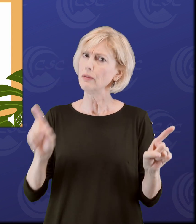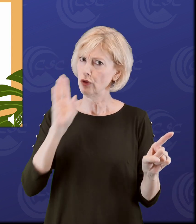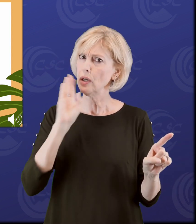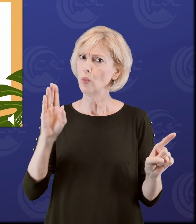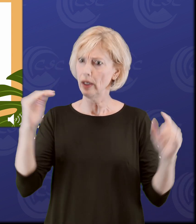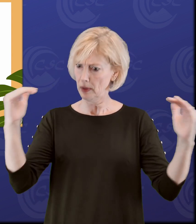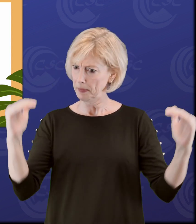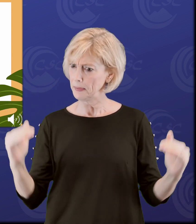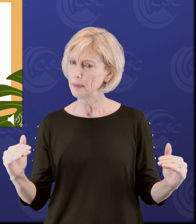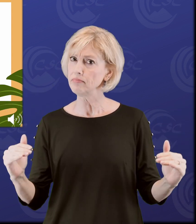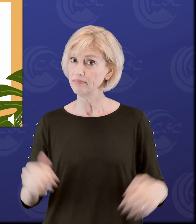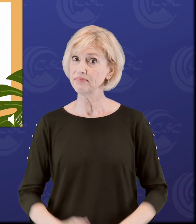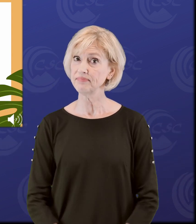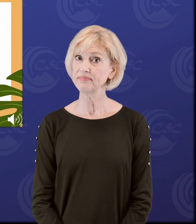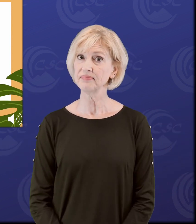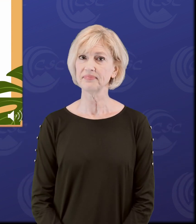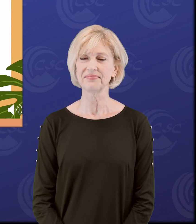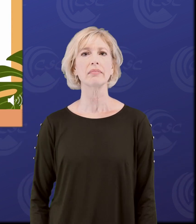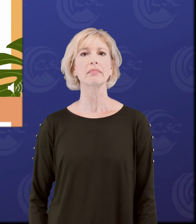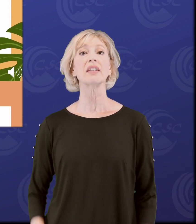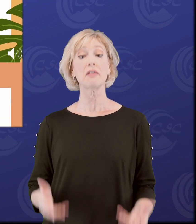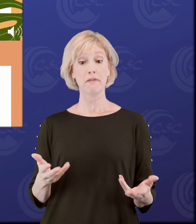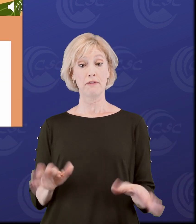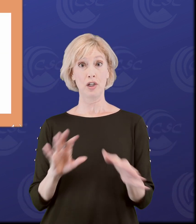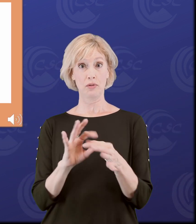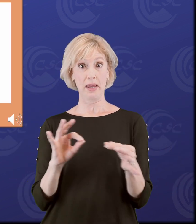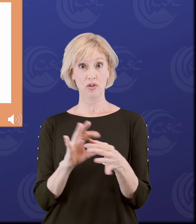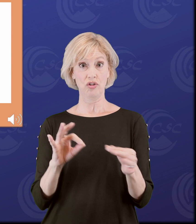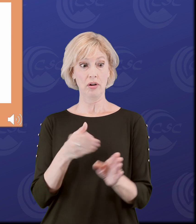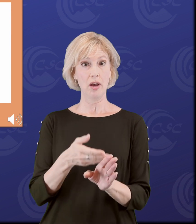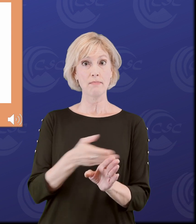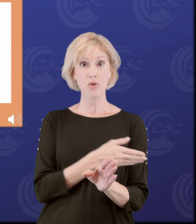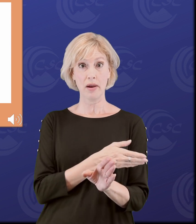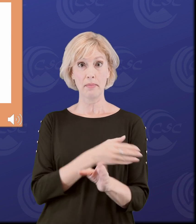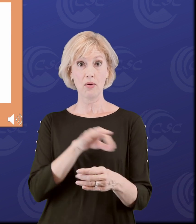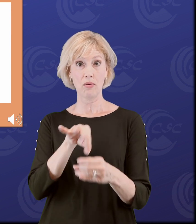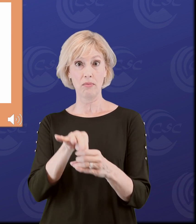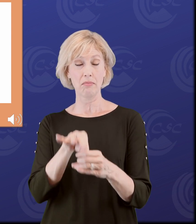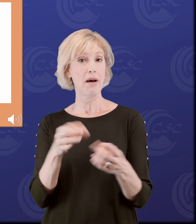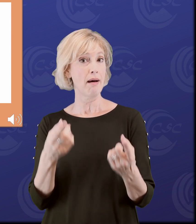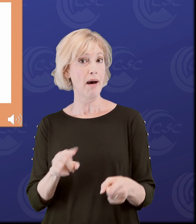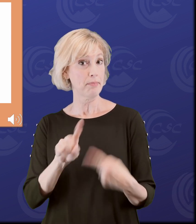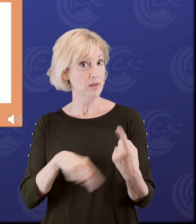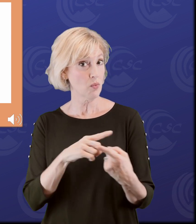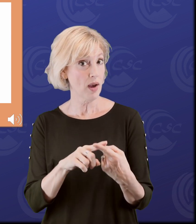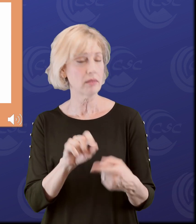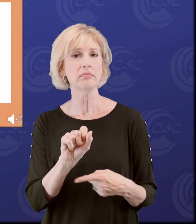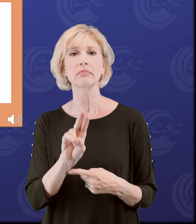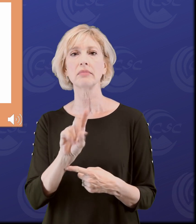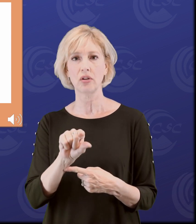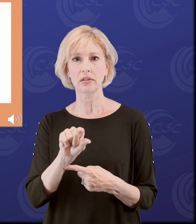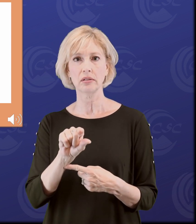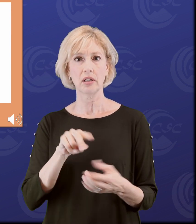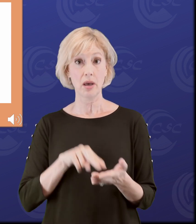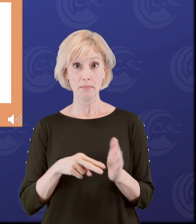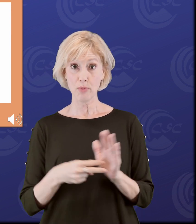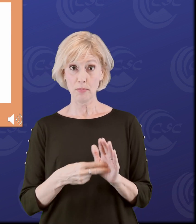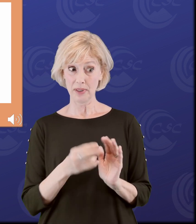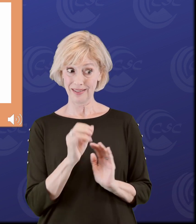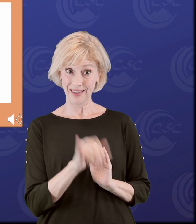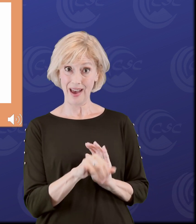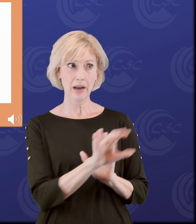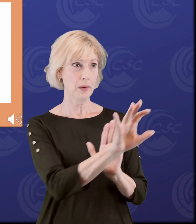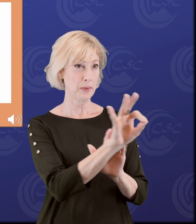As mentioned earlier, the primary election is held in August. The purpose of the primary is to select candidates to represent the